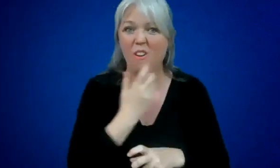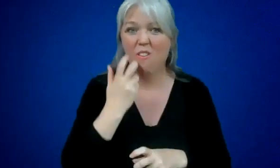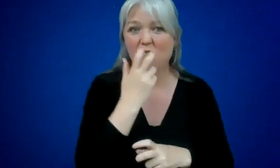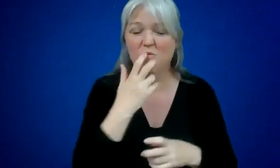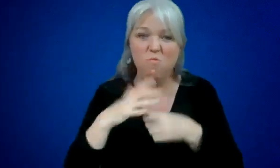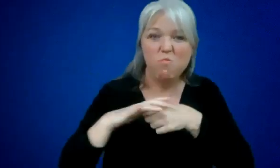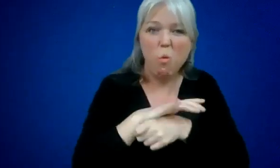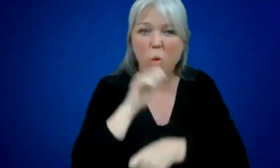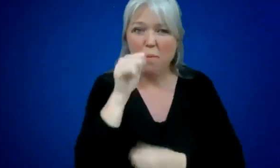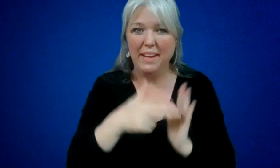peanut butter.